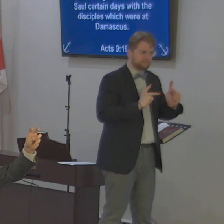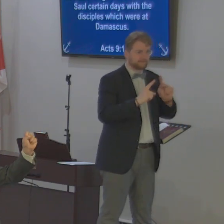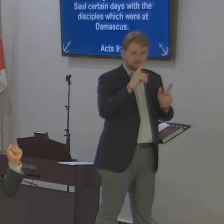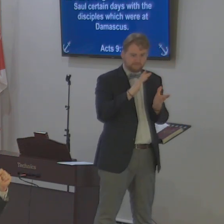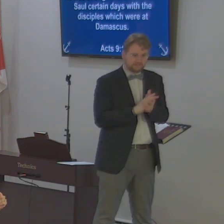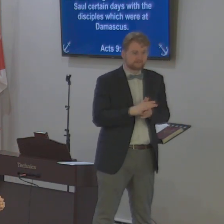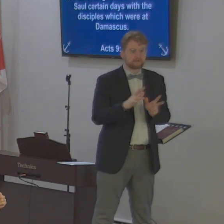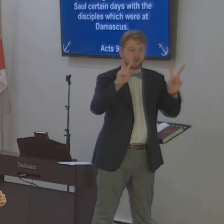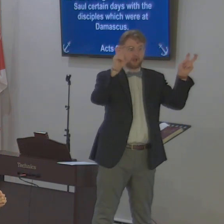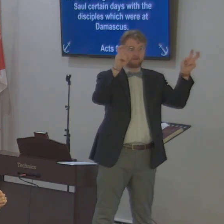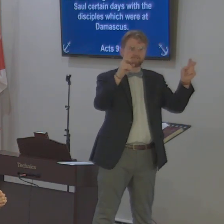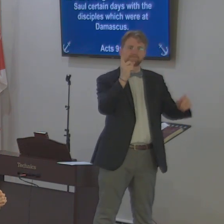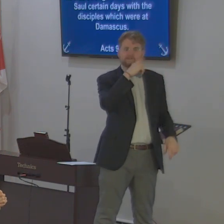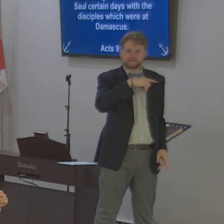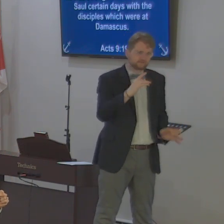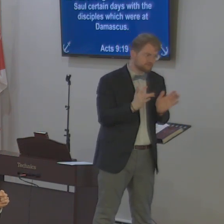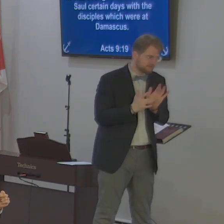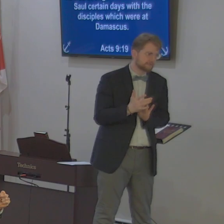in a false Jesus.